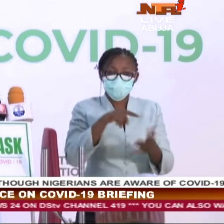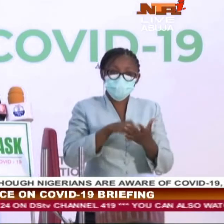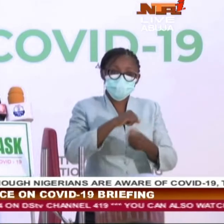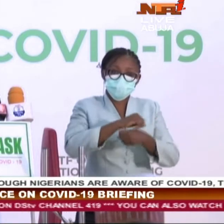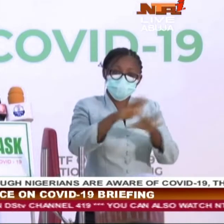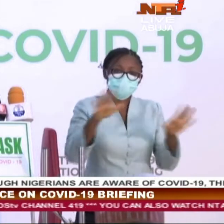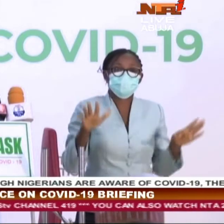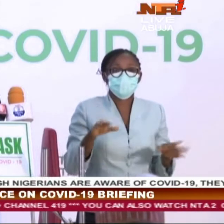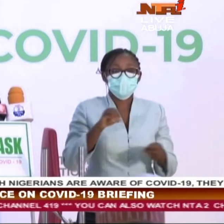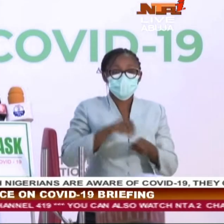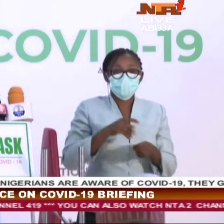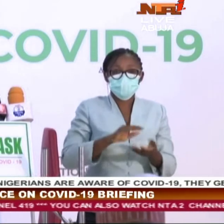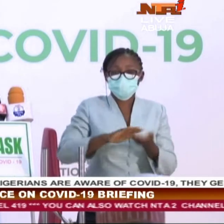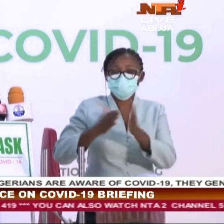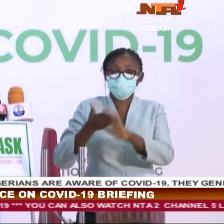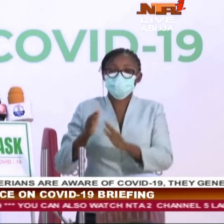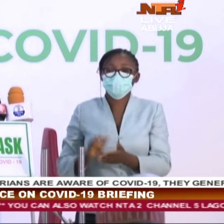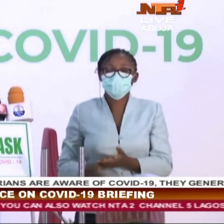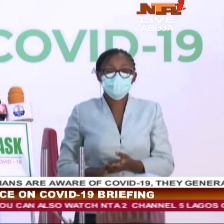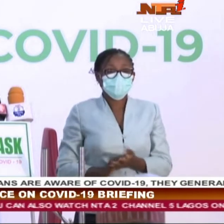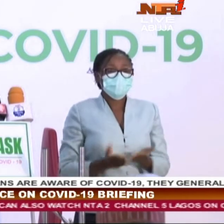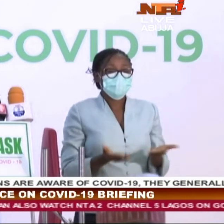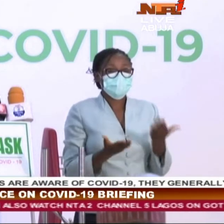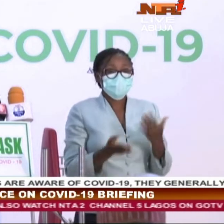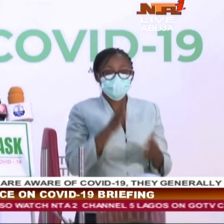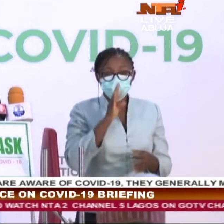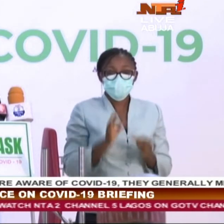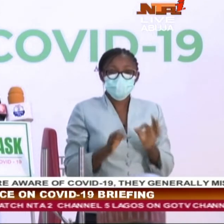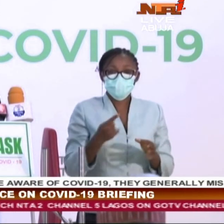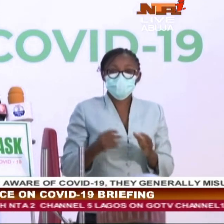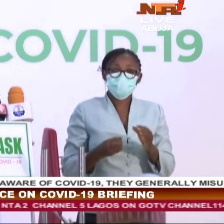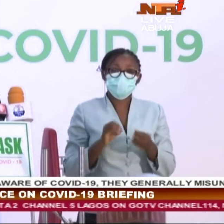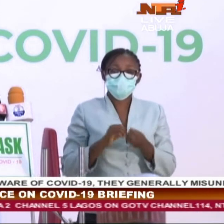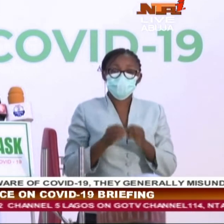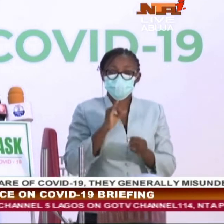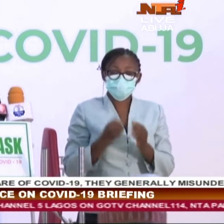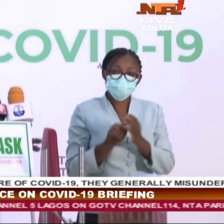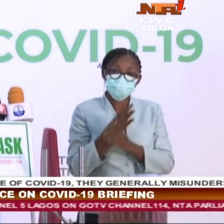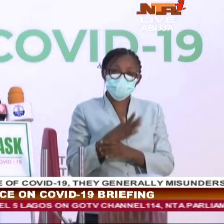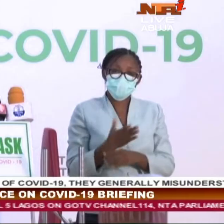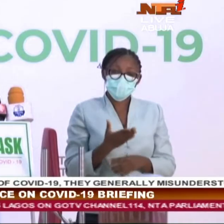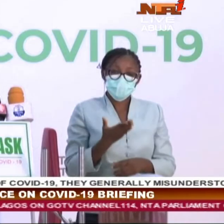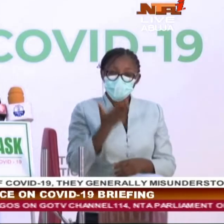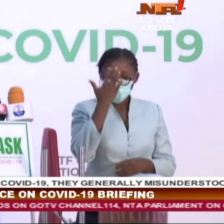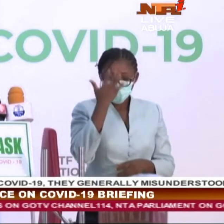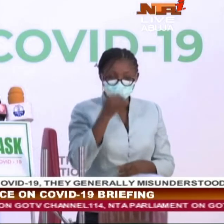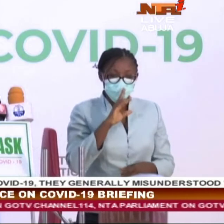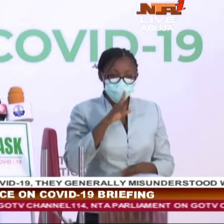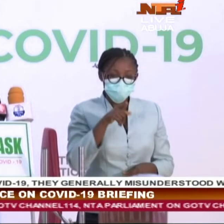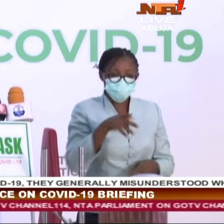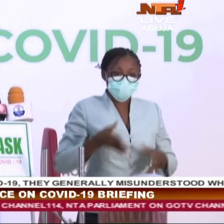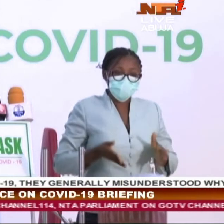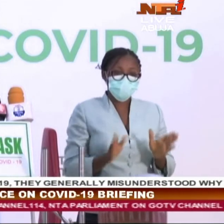whether, well, the numbers are growing. Why are you allowing for interstate travel?